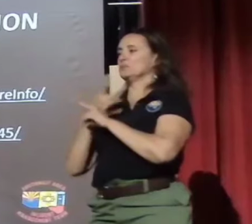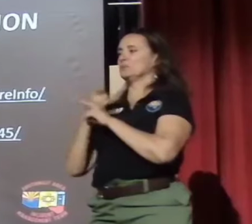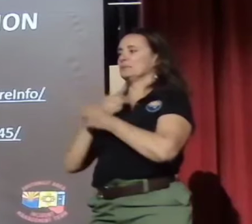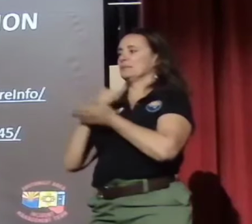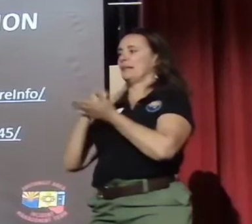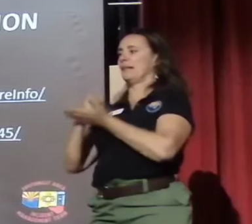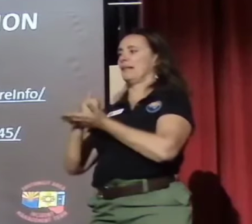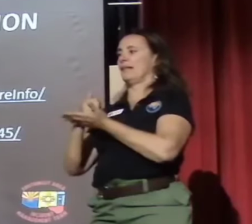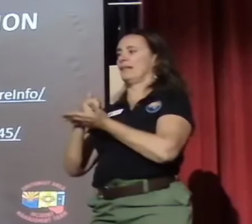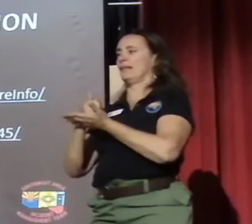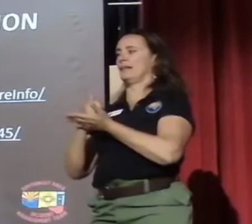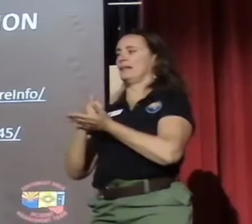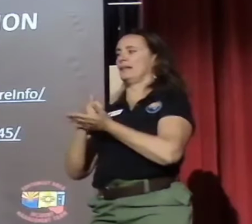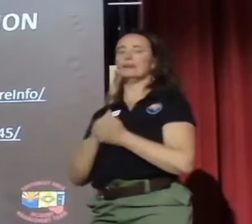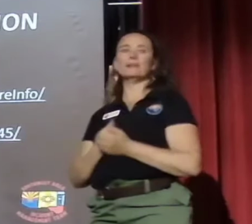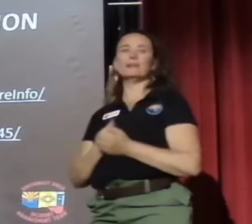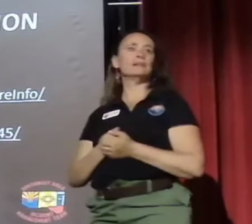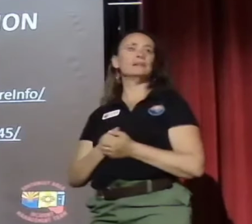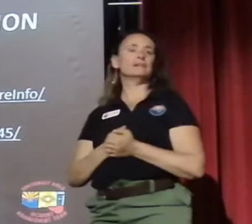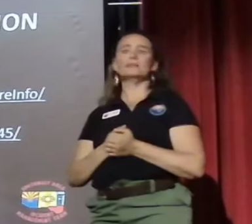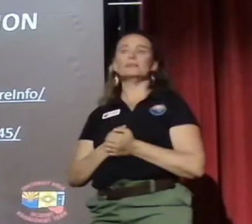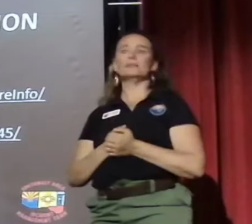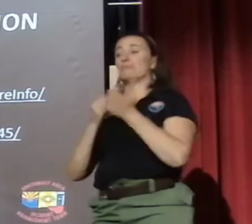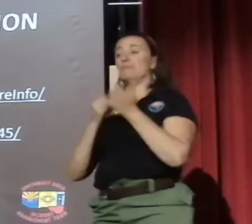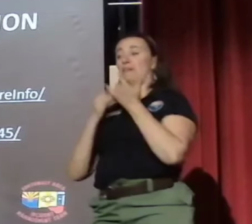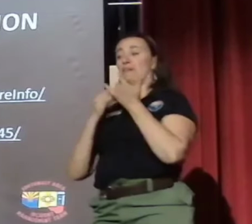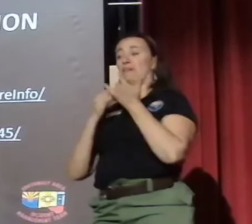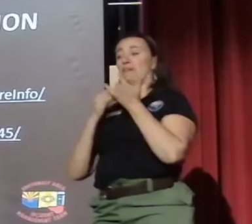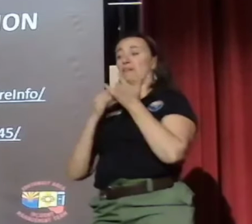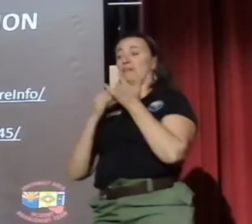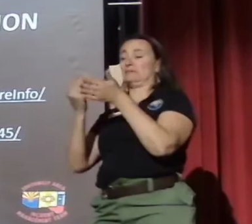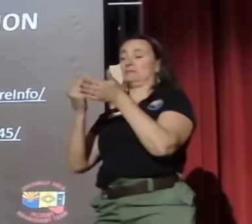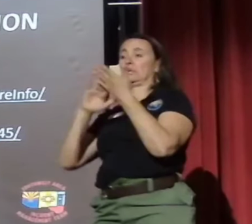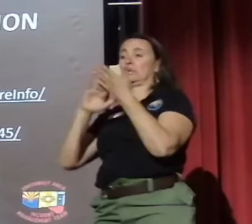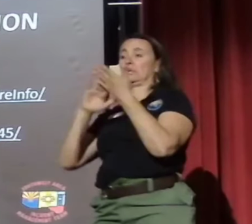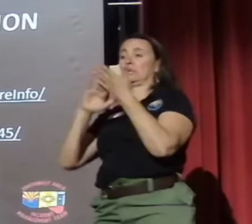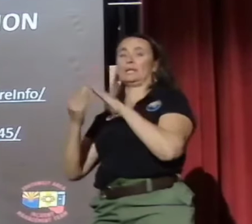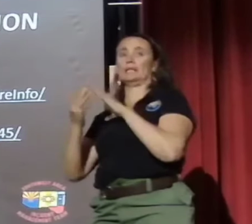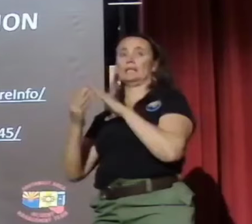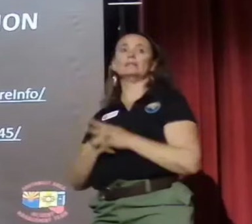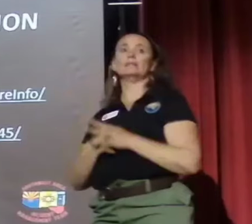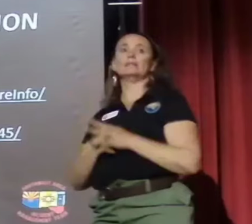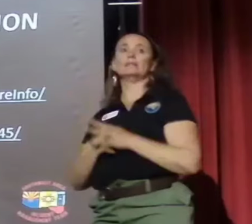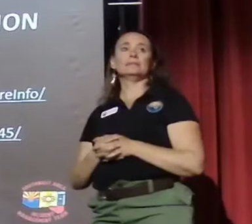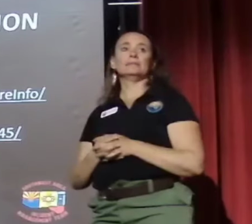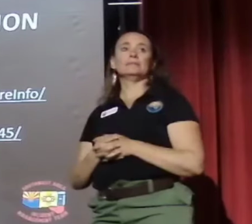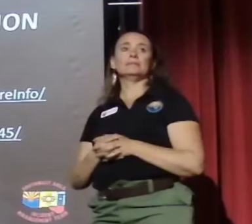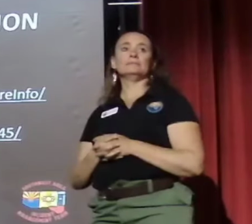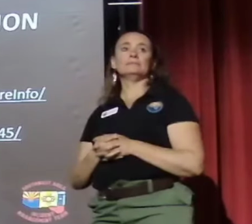address the likelihood of the fire getting closer to the communities?